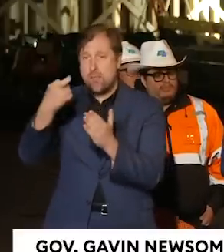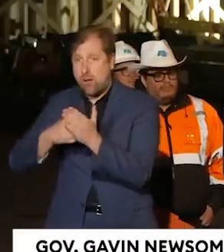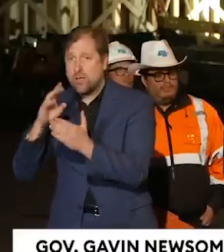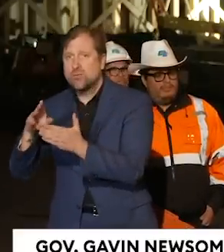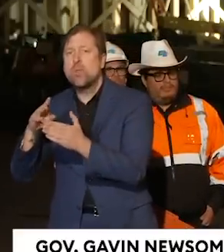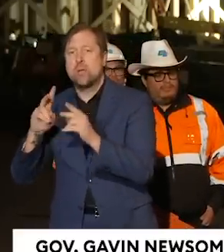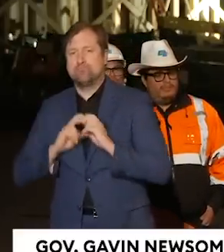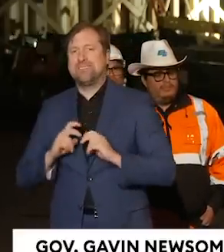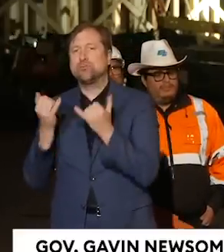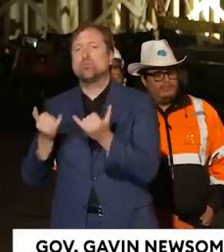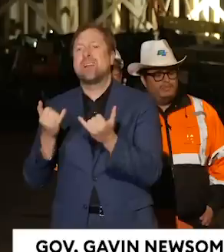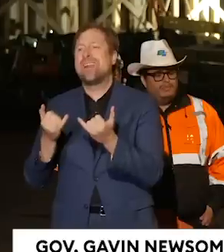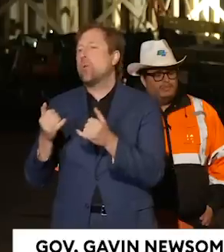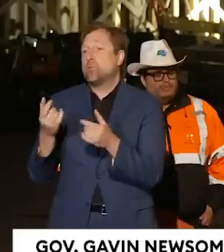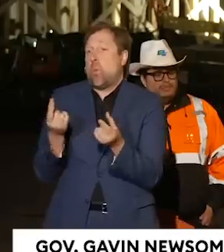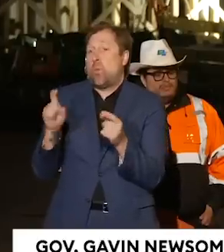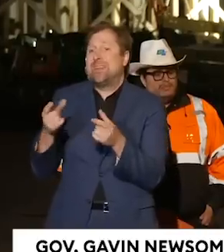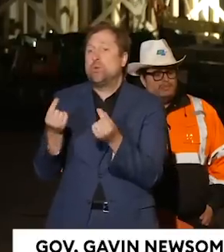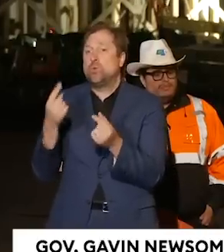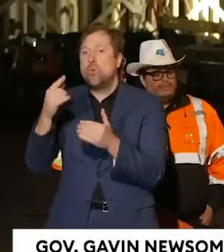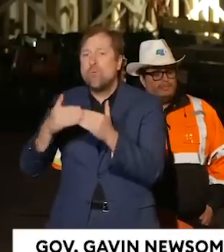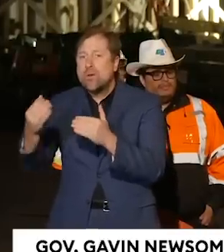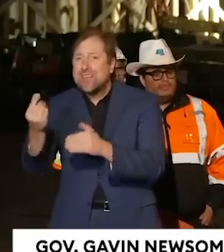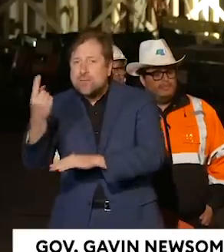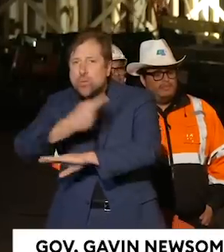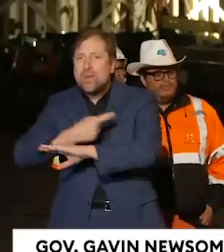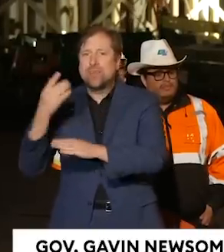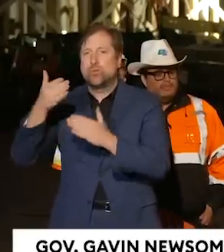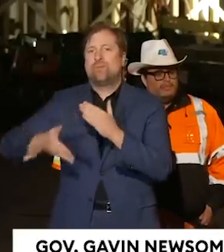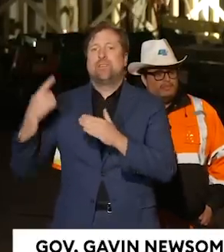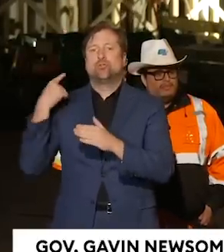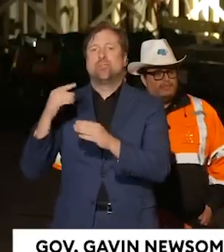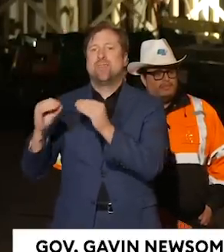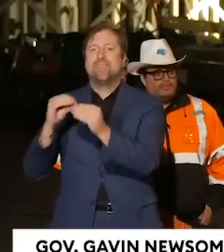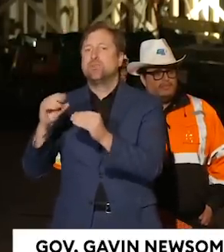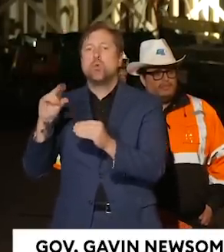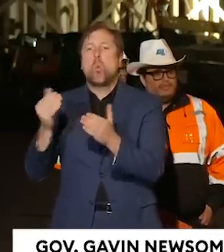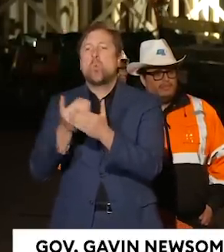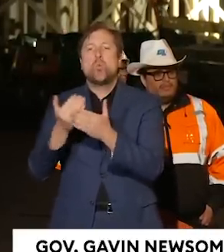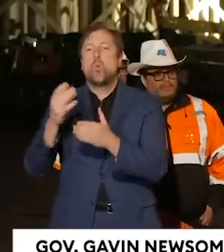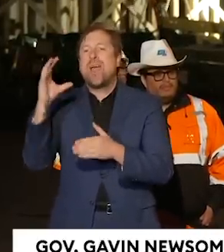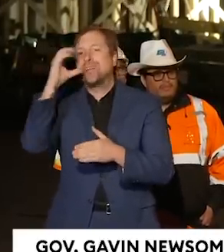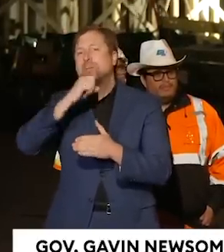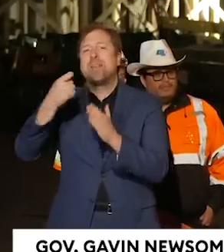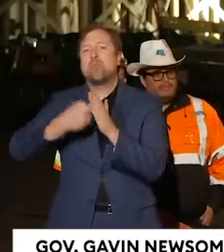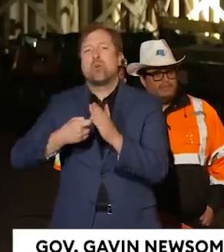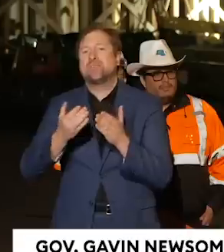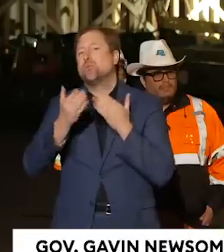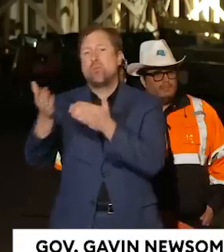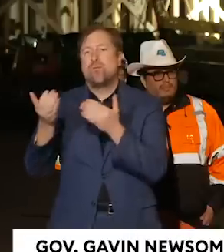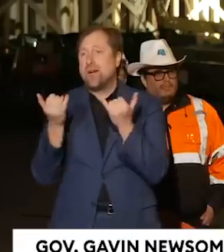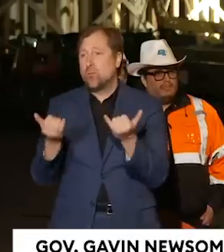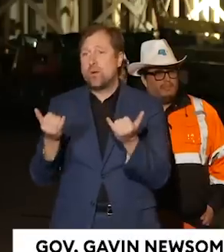on the basis of what we need to do over the course of the next number of days to get this done. So we have no new cost estimates to provide you at this time.